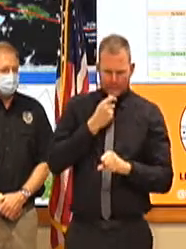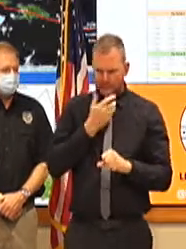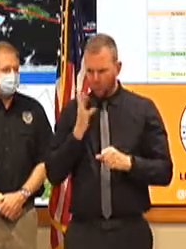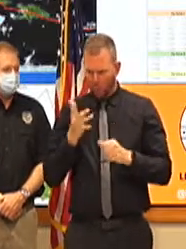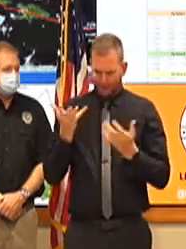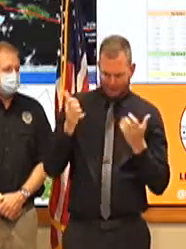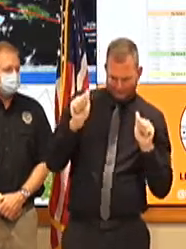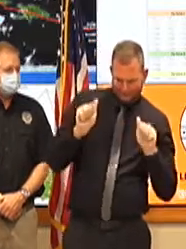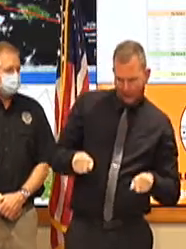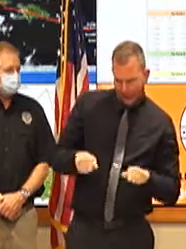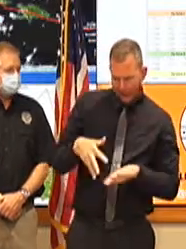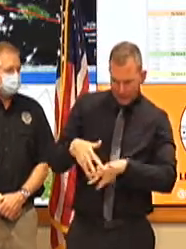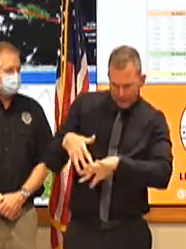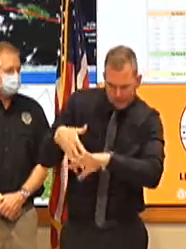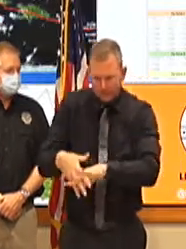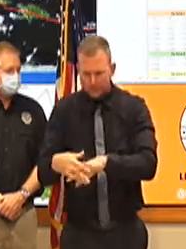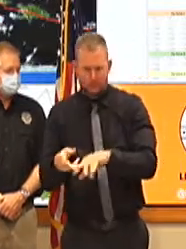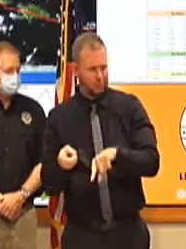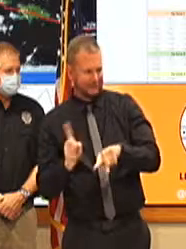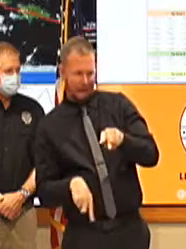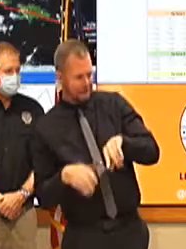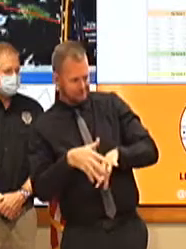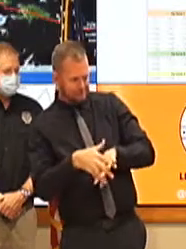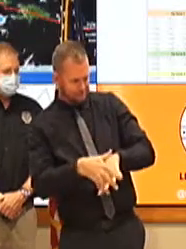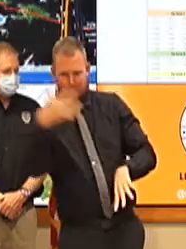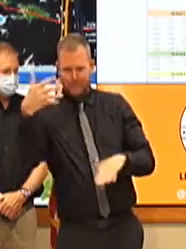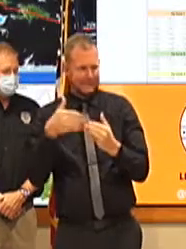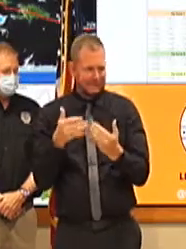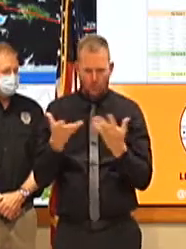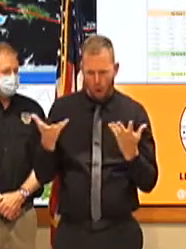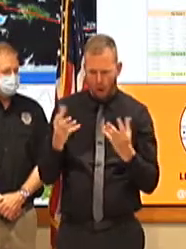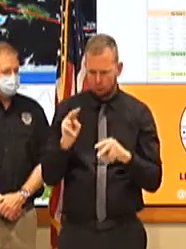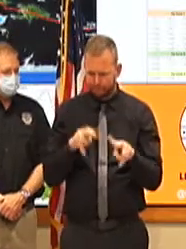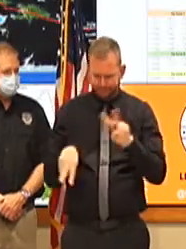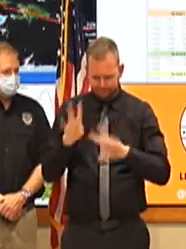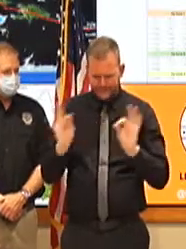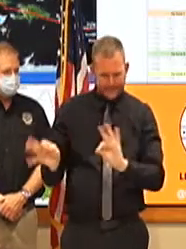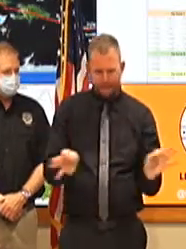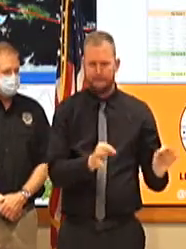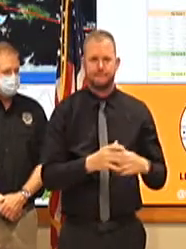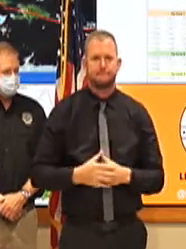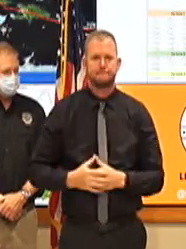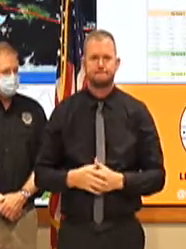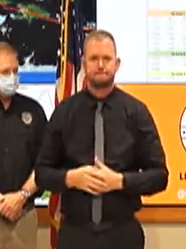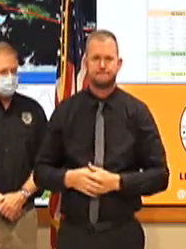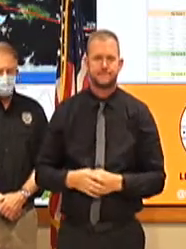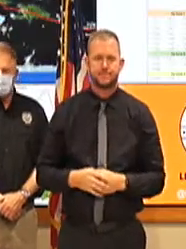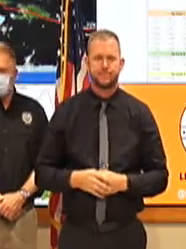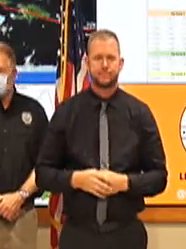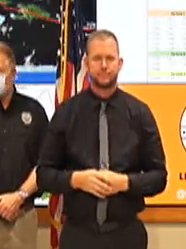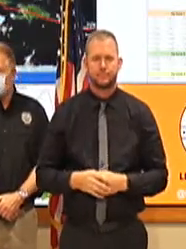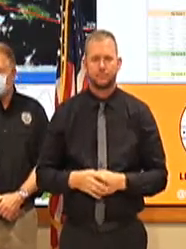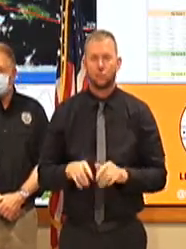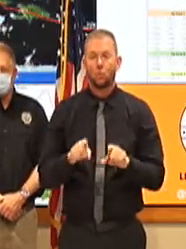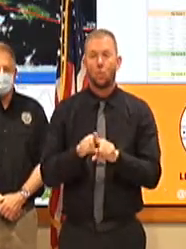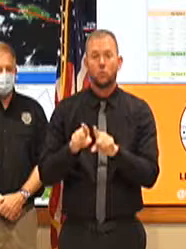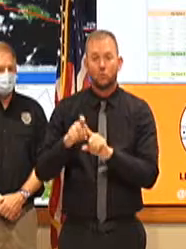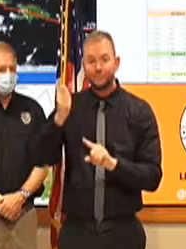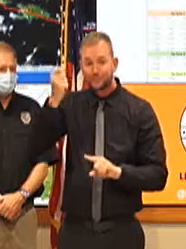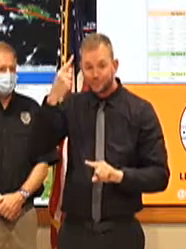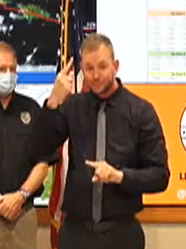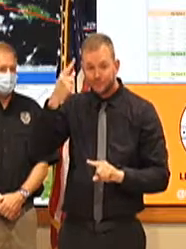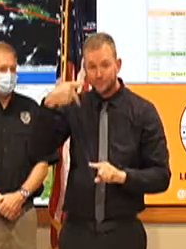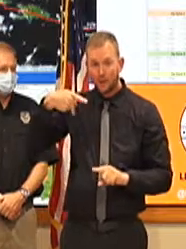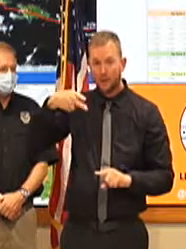items that can get caught up in that wind and turn out to be projectiles, okay? And then bear in mind, Public Works is not putting